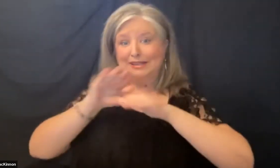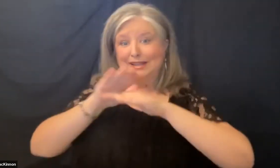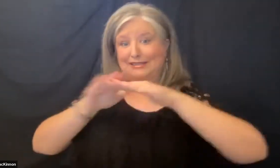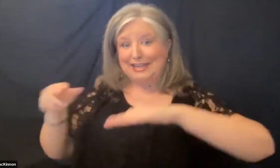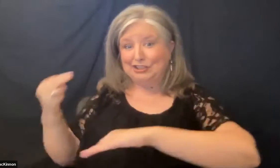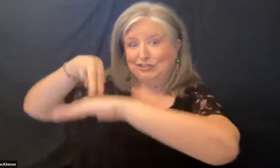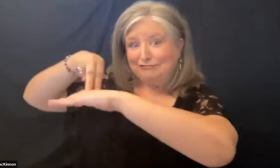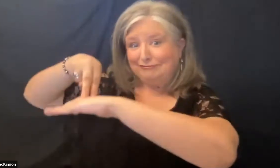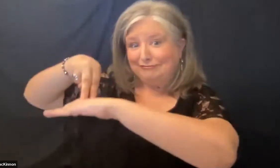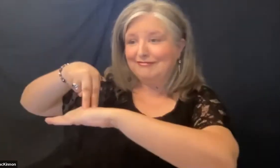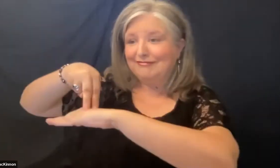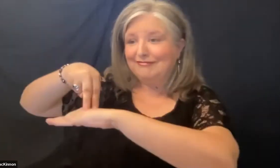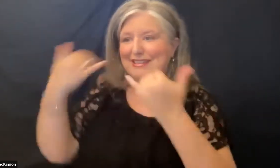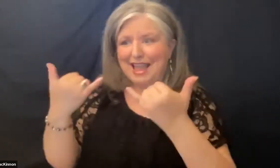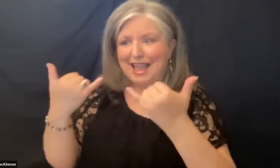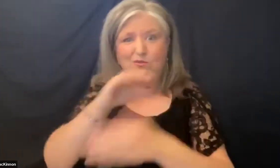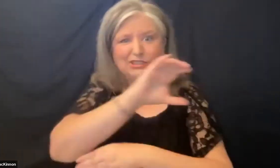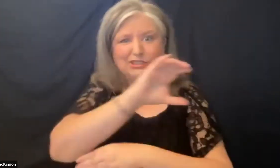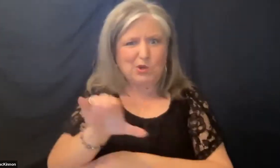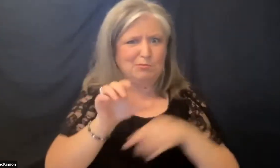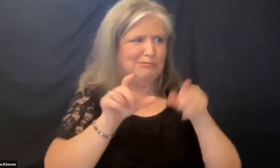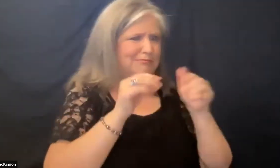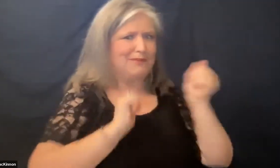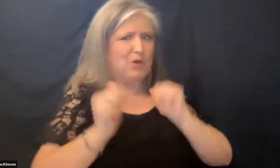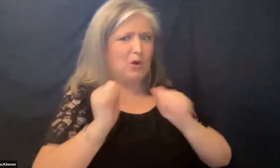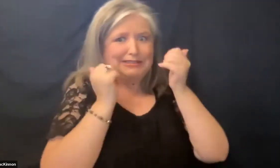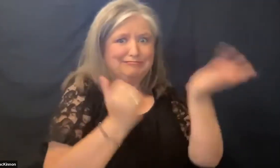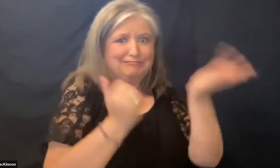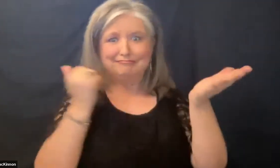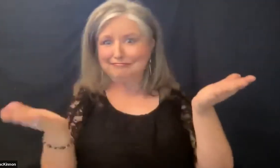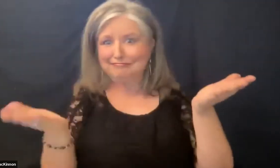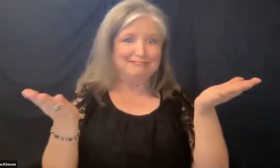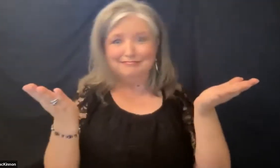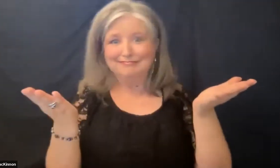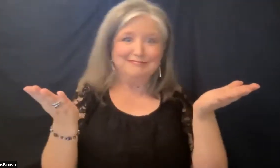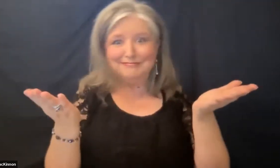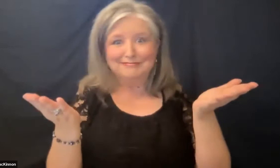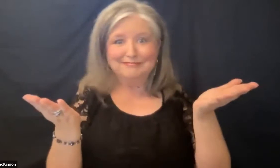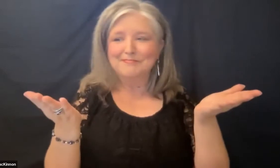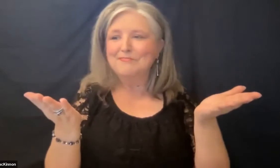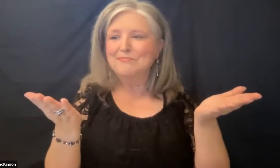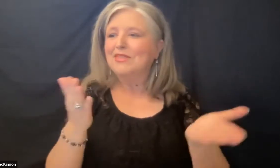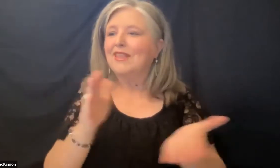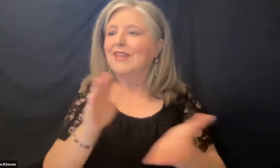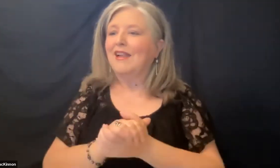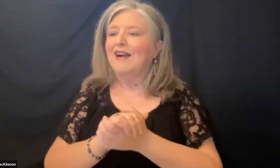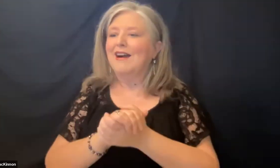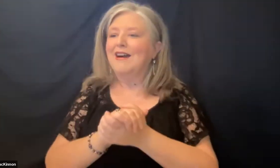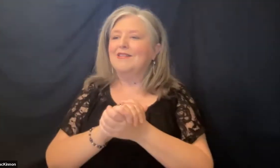We're facing challenges of live performances on Zoom, just like we're doing tonight, versus live stage